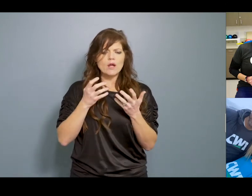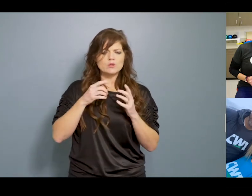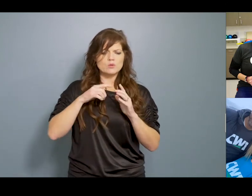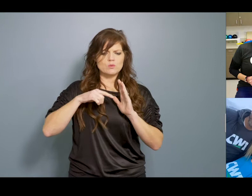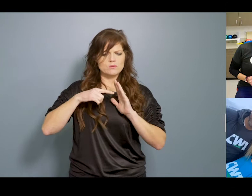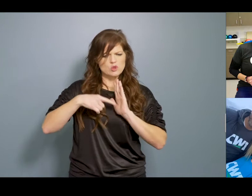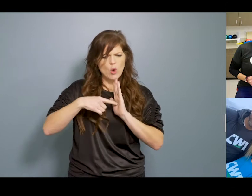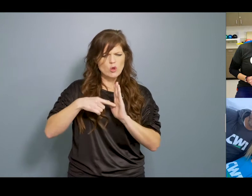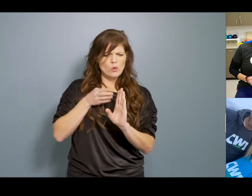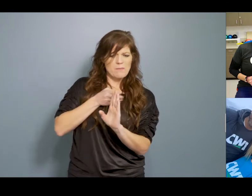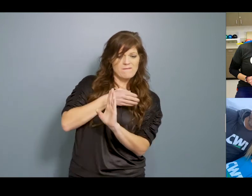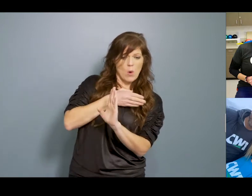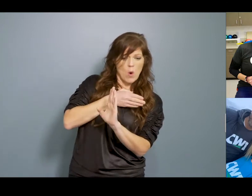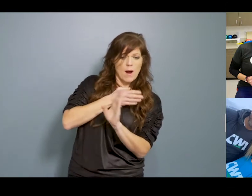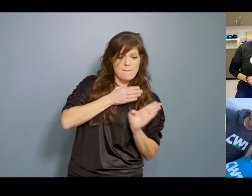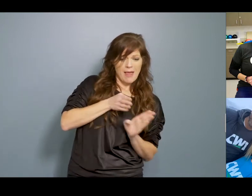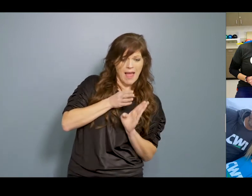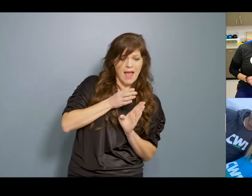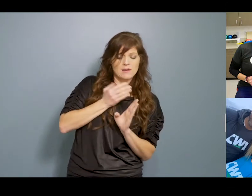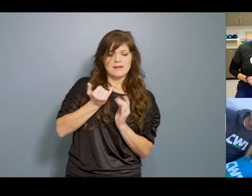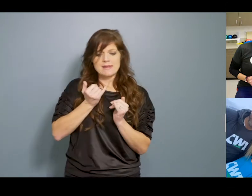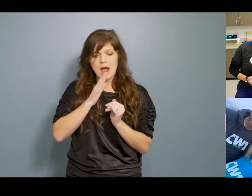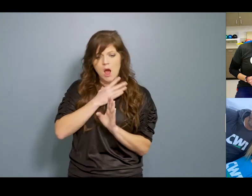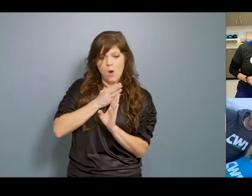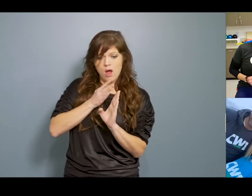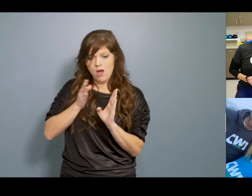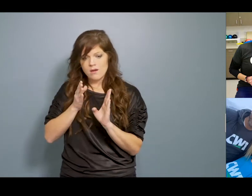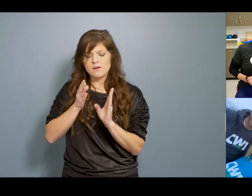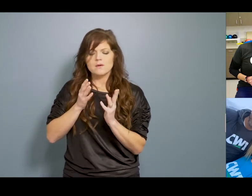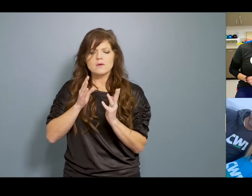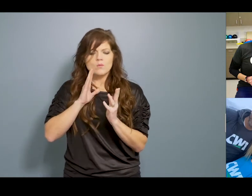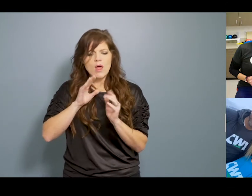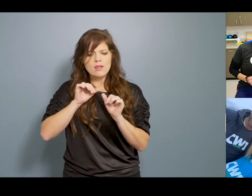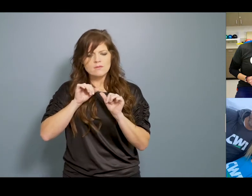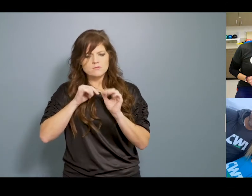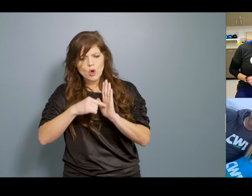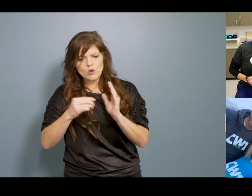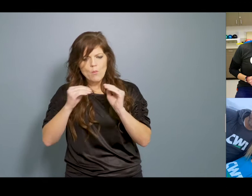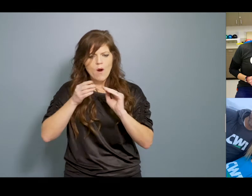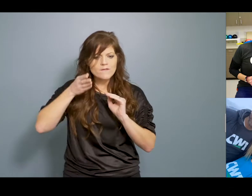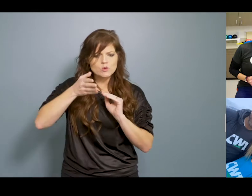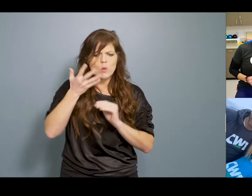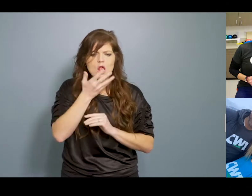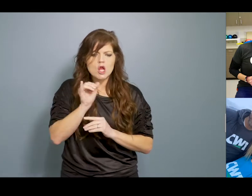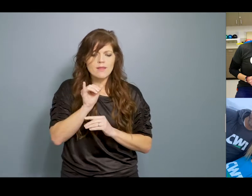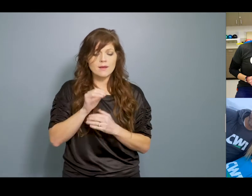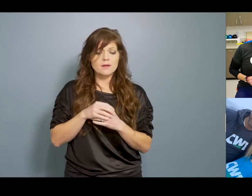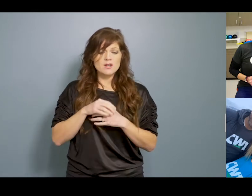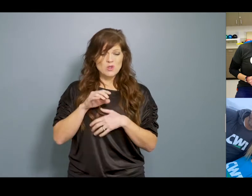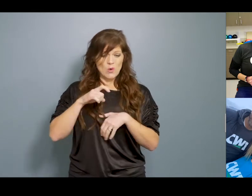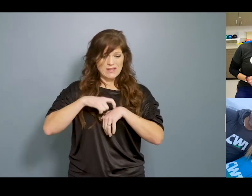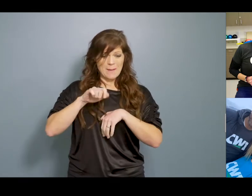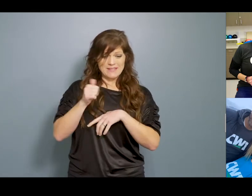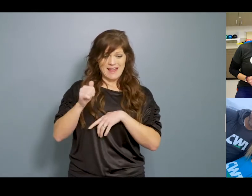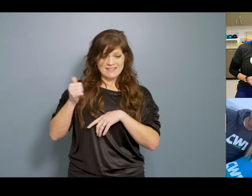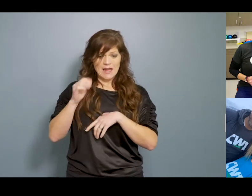And we're going to take a little 5-minute break here. We'll pick up at 10:10 with our keynote speaker today. Provost Kanata